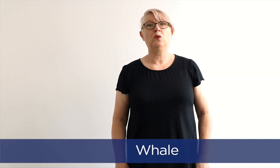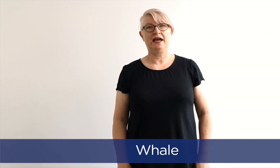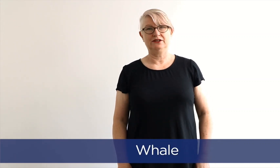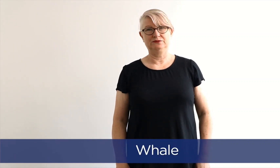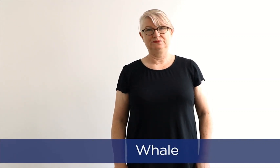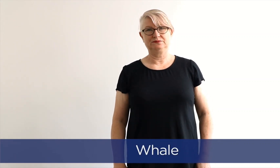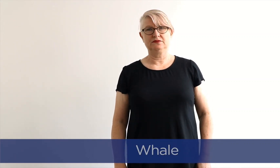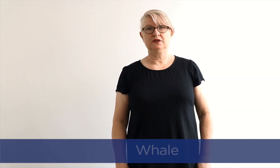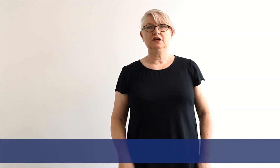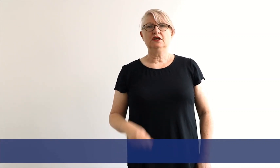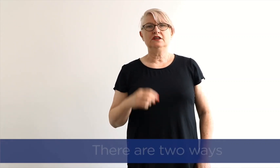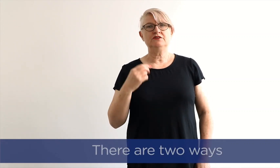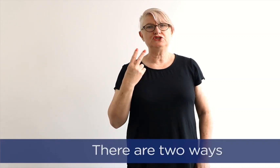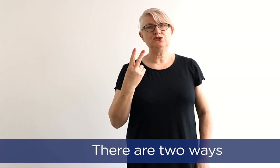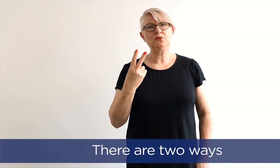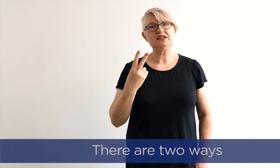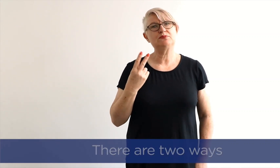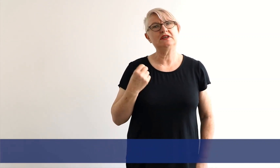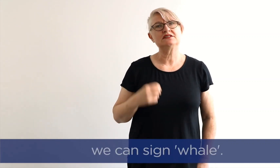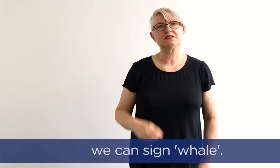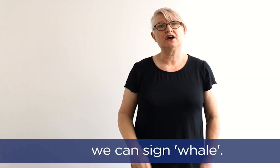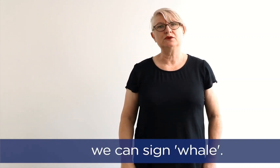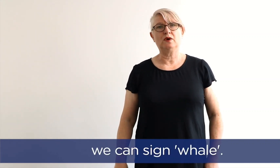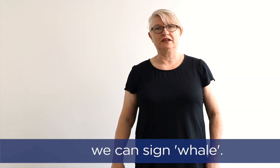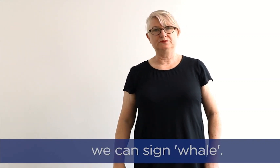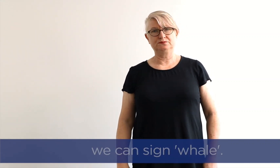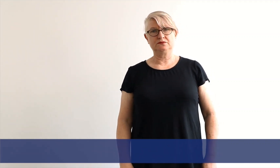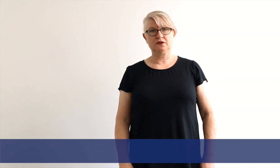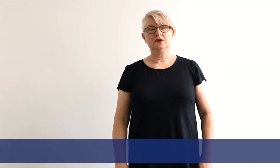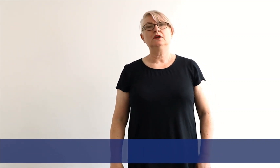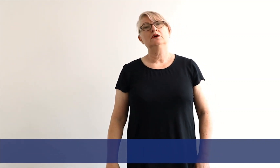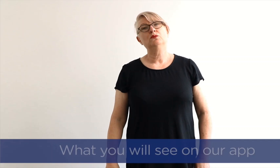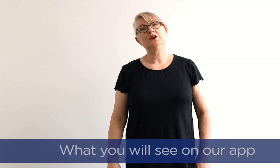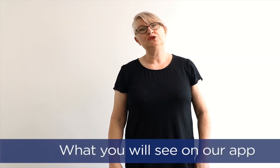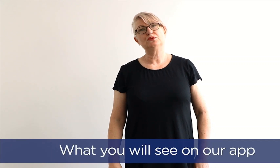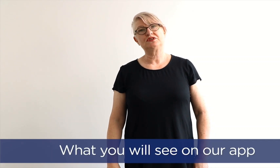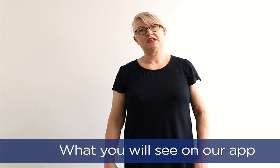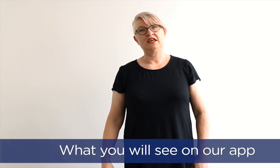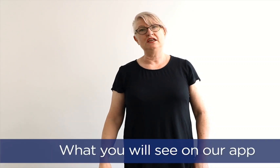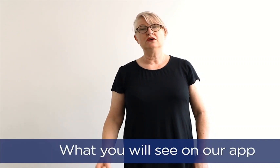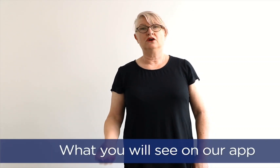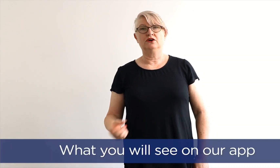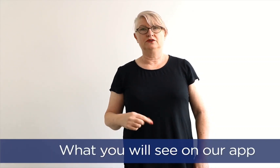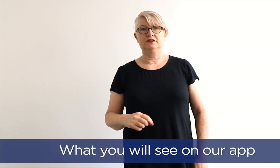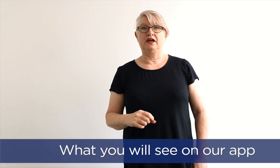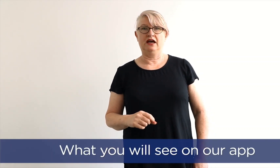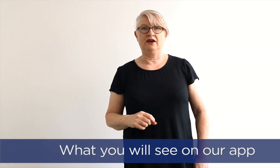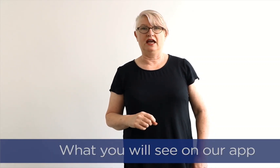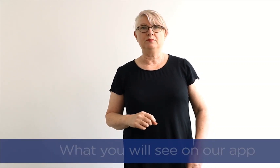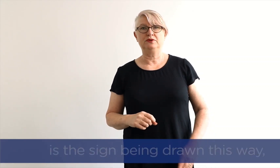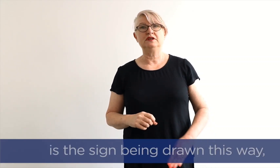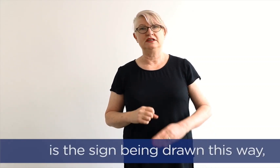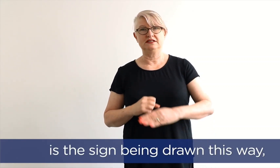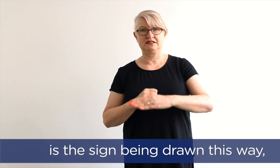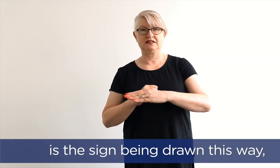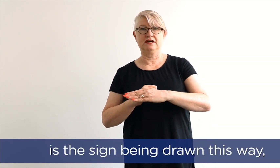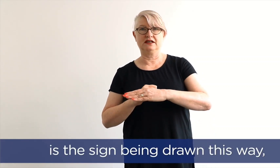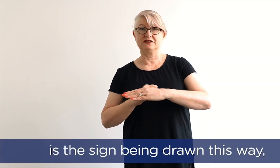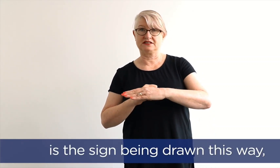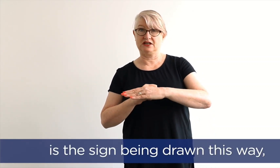Whale. There are 2 ways we can sign whale. What you will see on our app is the